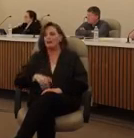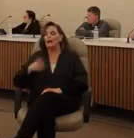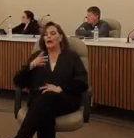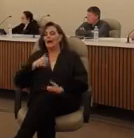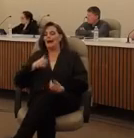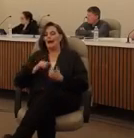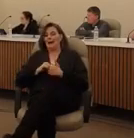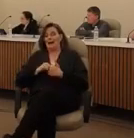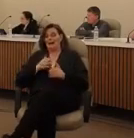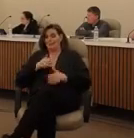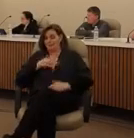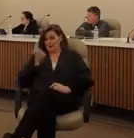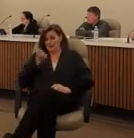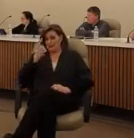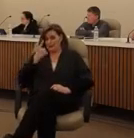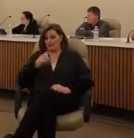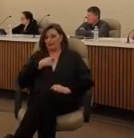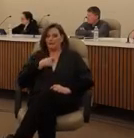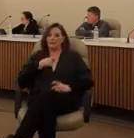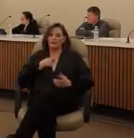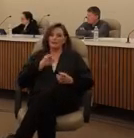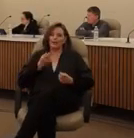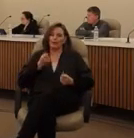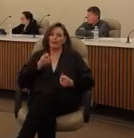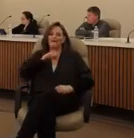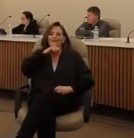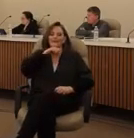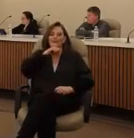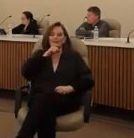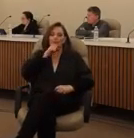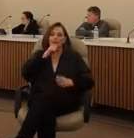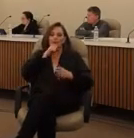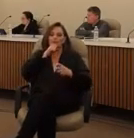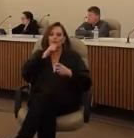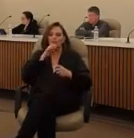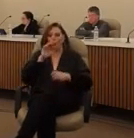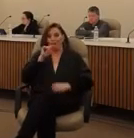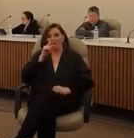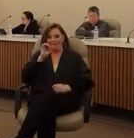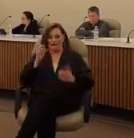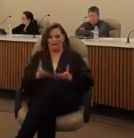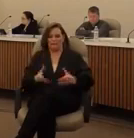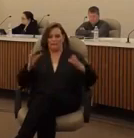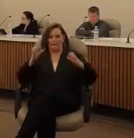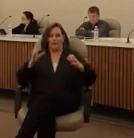understanding is that there's some small amount of contamination around the tanks.